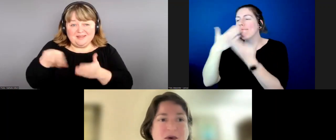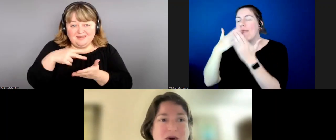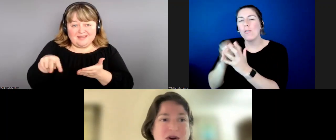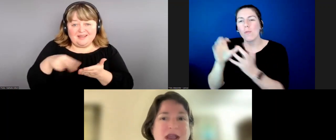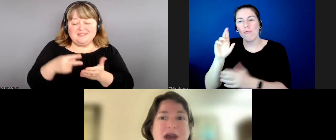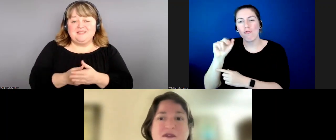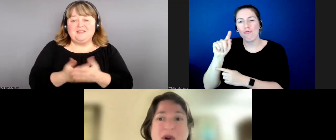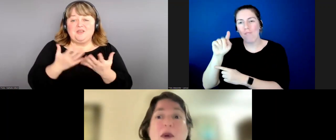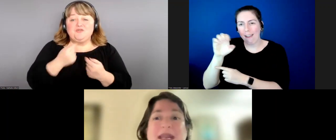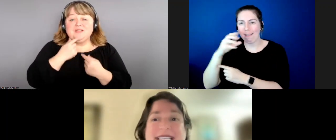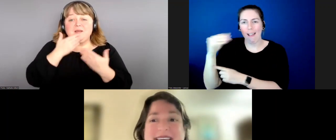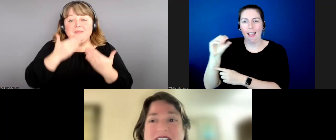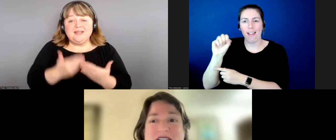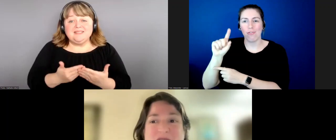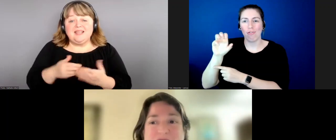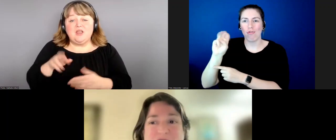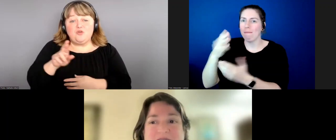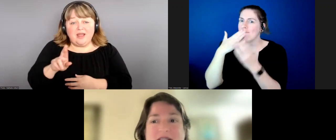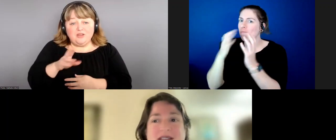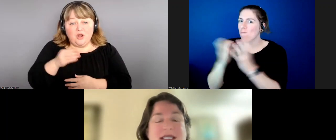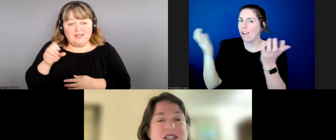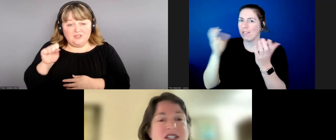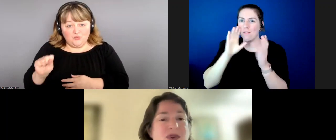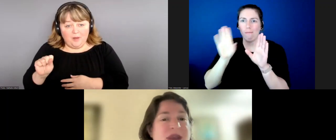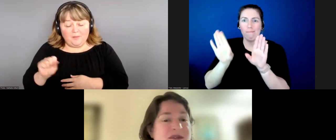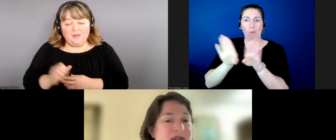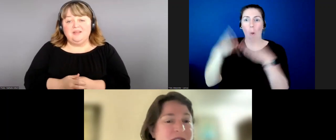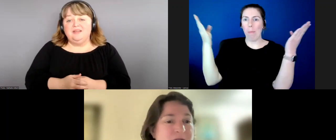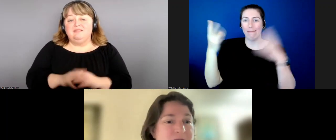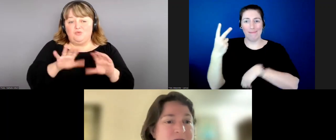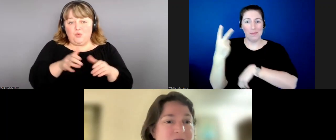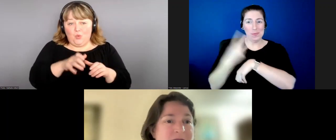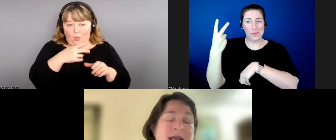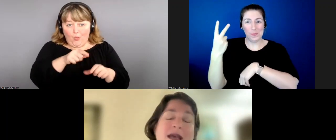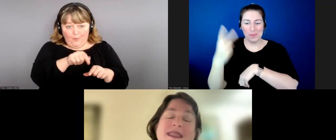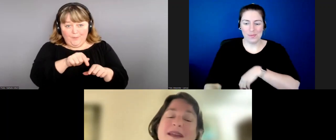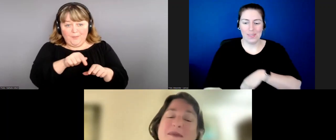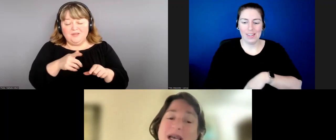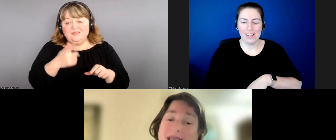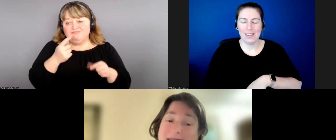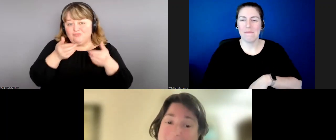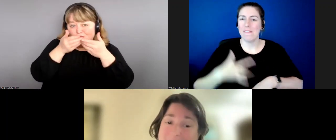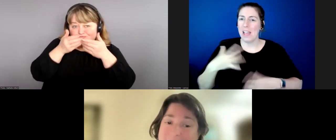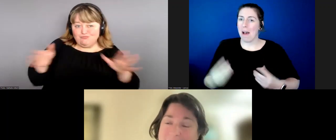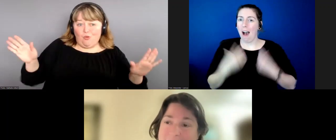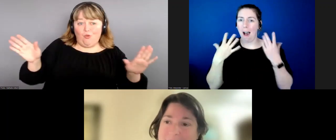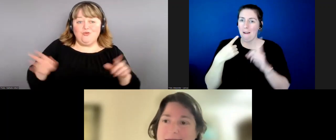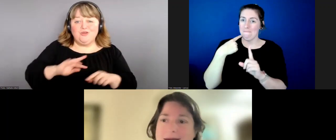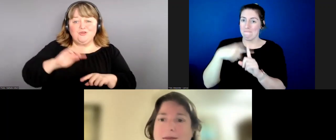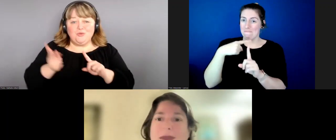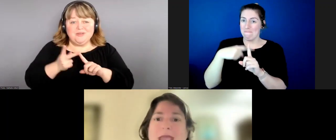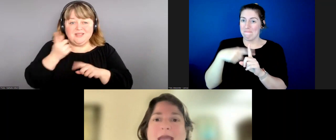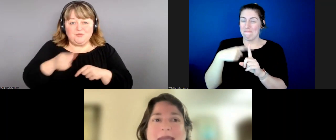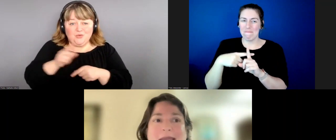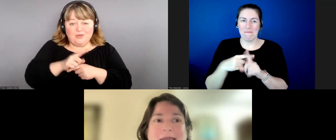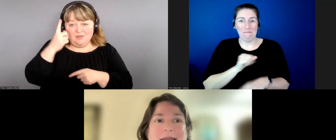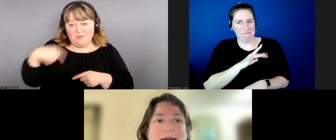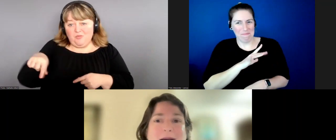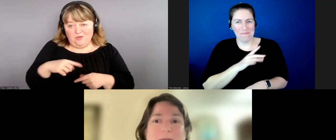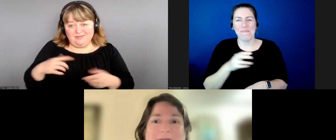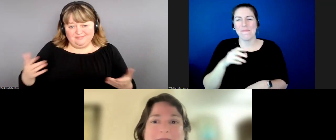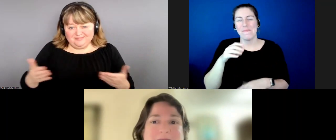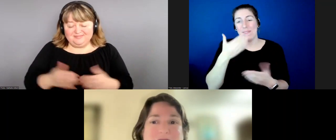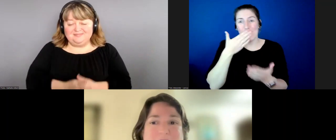much for opening day 2 for us on such a joyful note. That pun is intended.